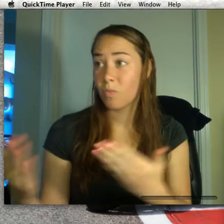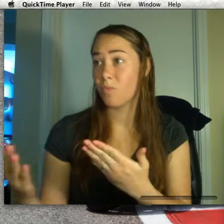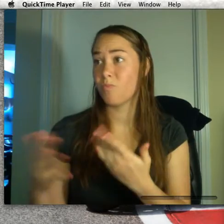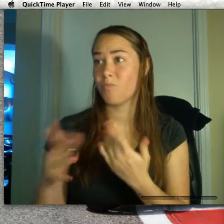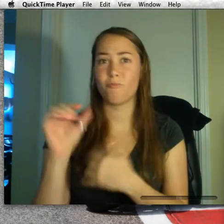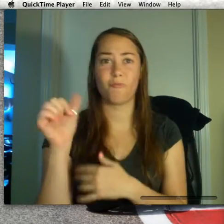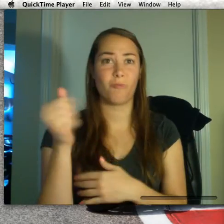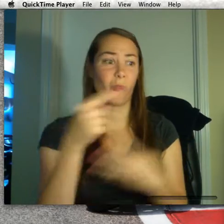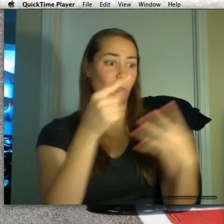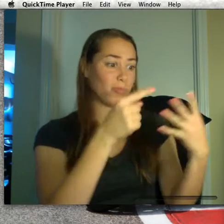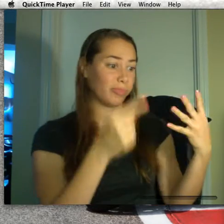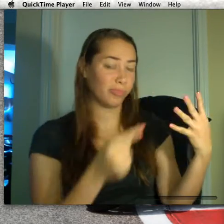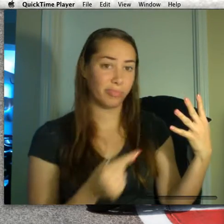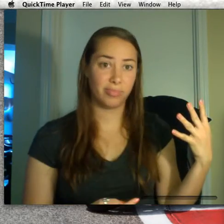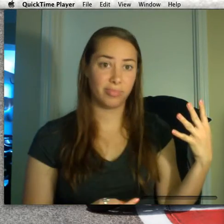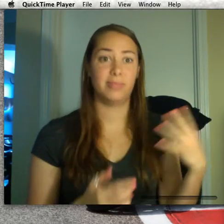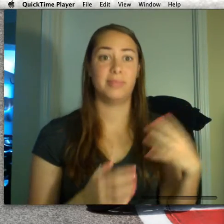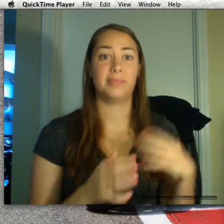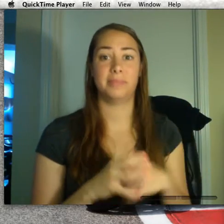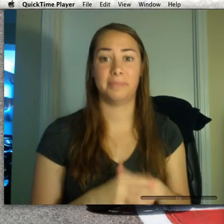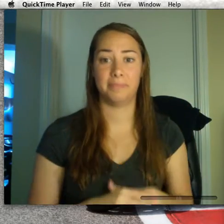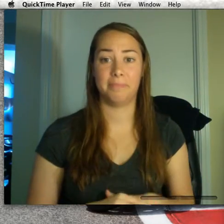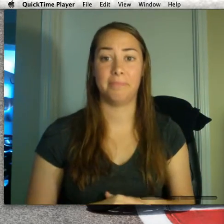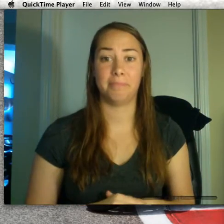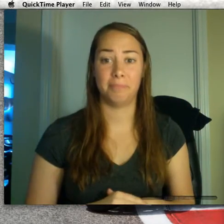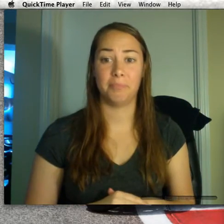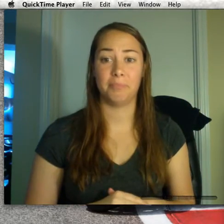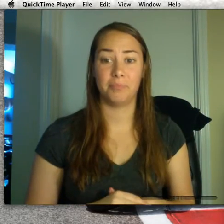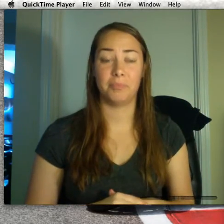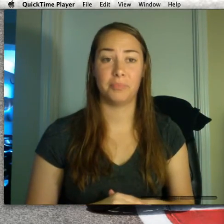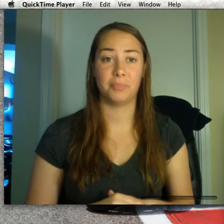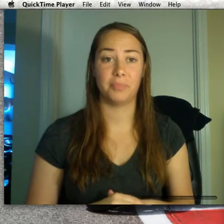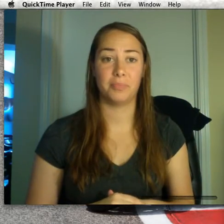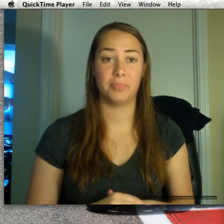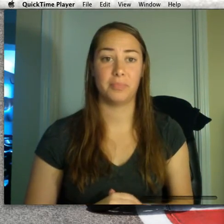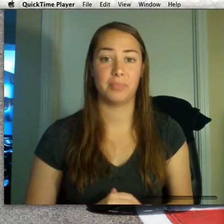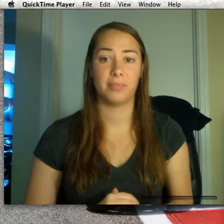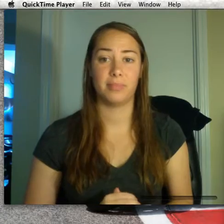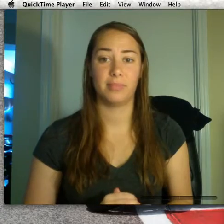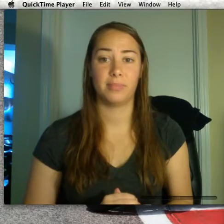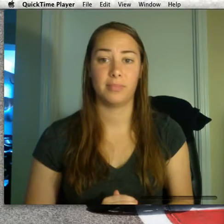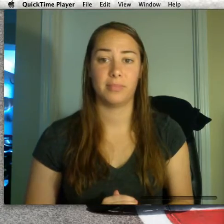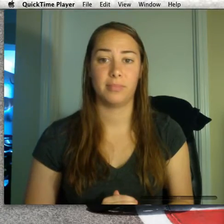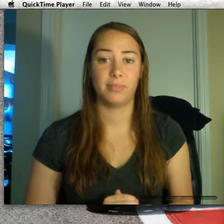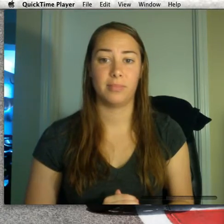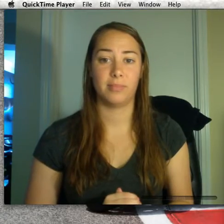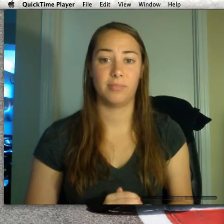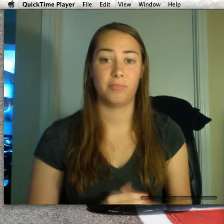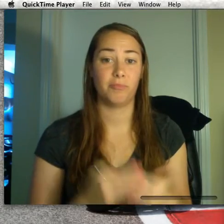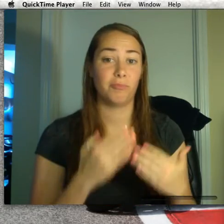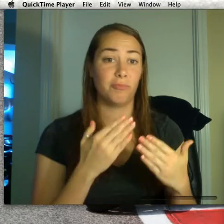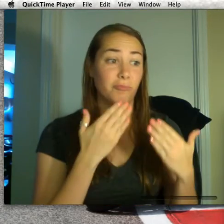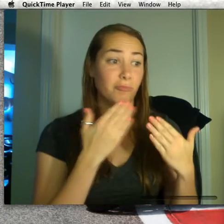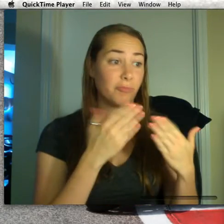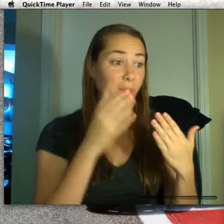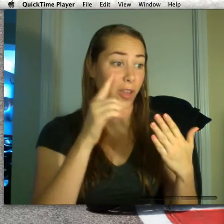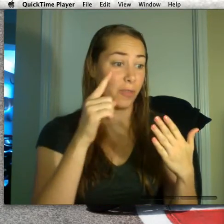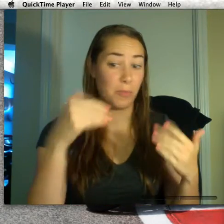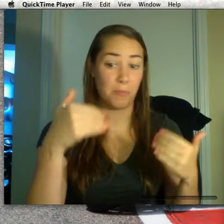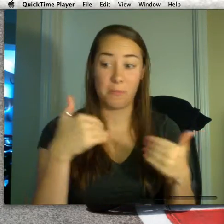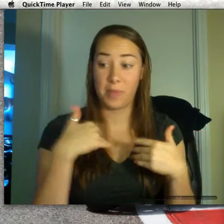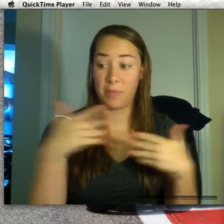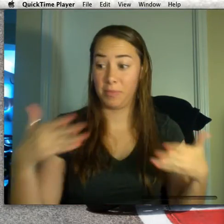and to labor for allowing me to share briefly with you today